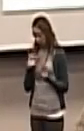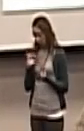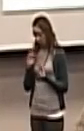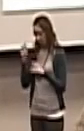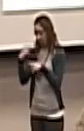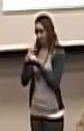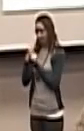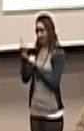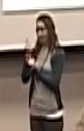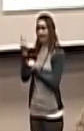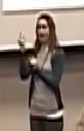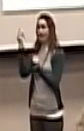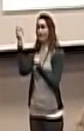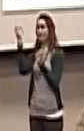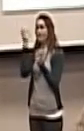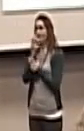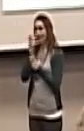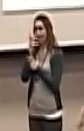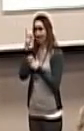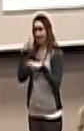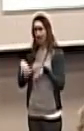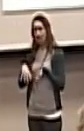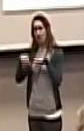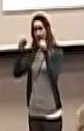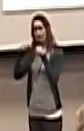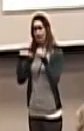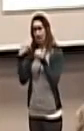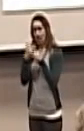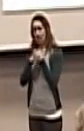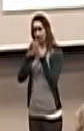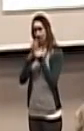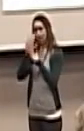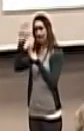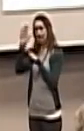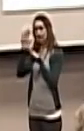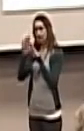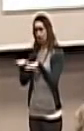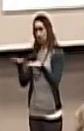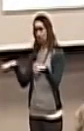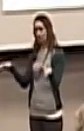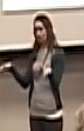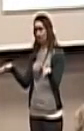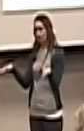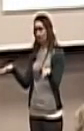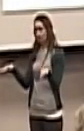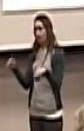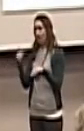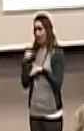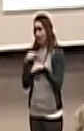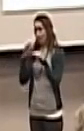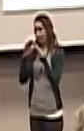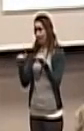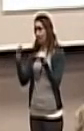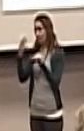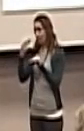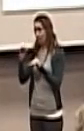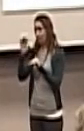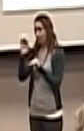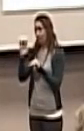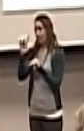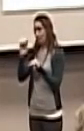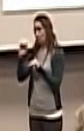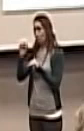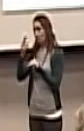amazing. He adopts us to be his children. For I am a child of